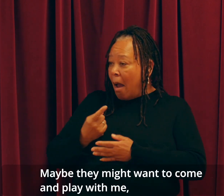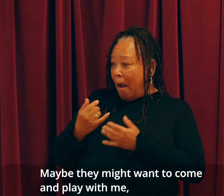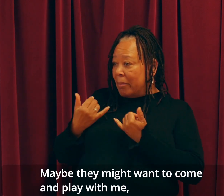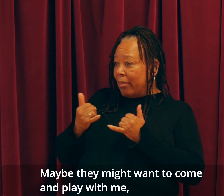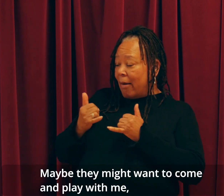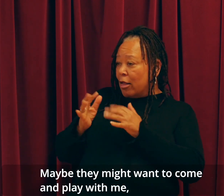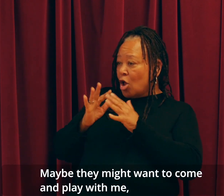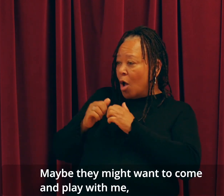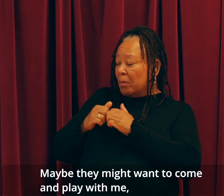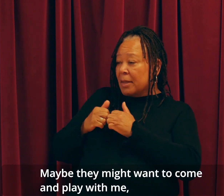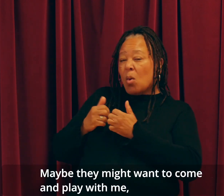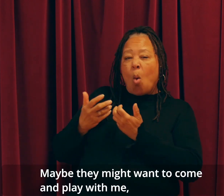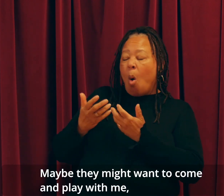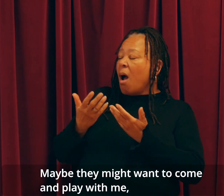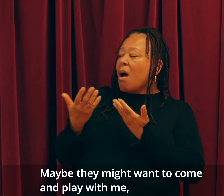Maybe they might want to come with and play with me.